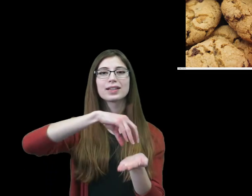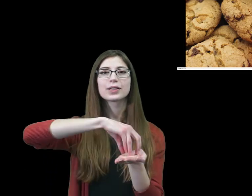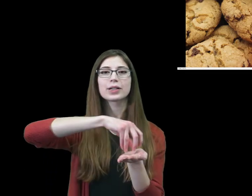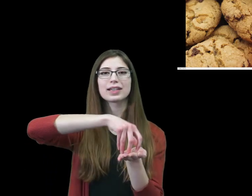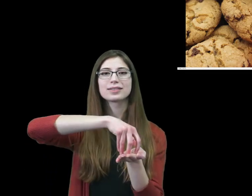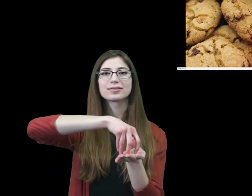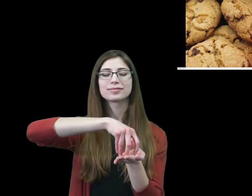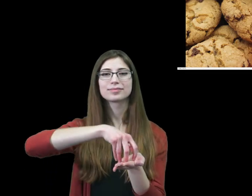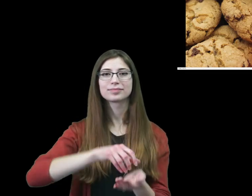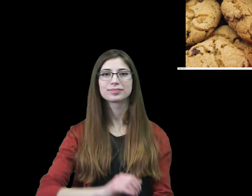Cookie.